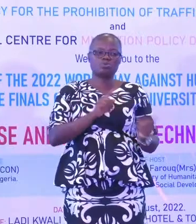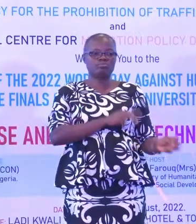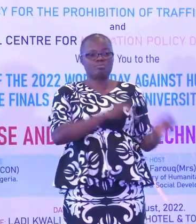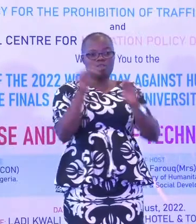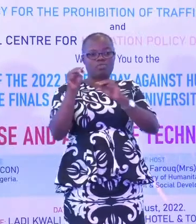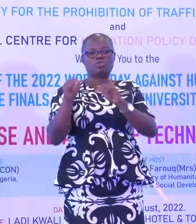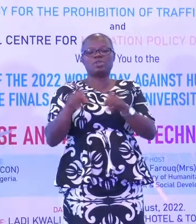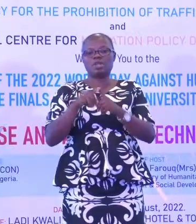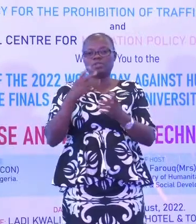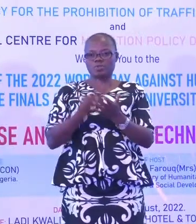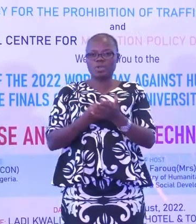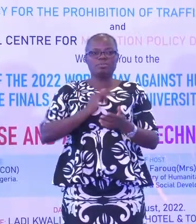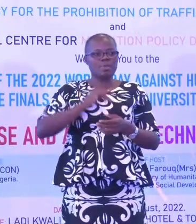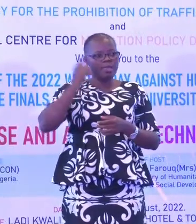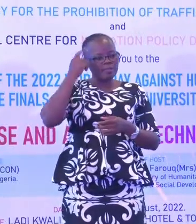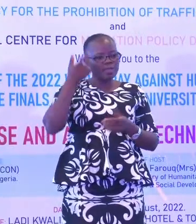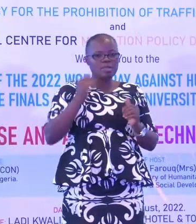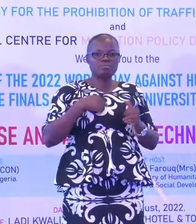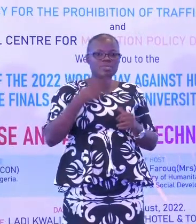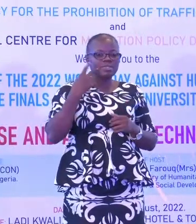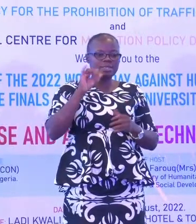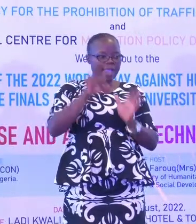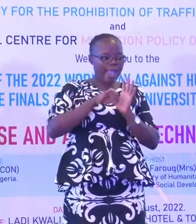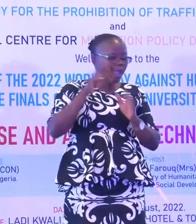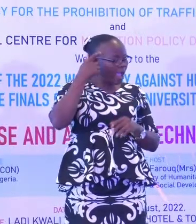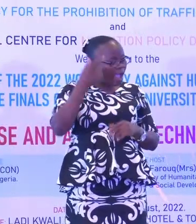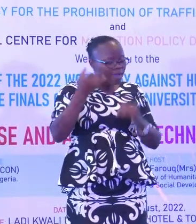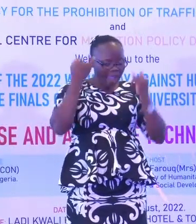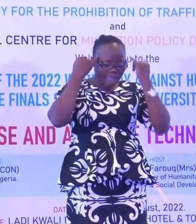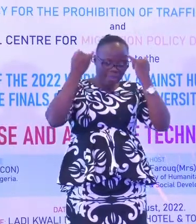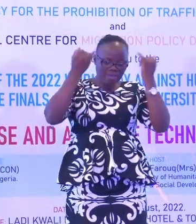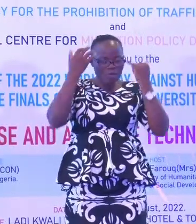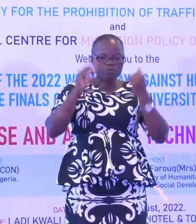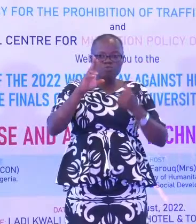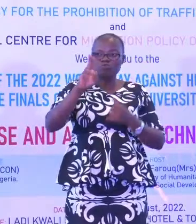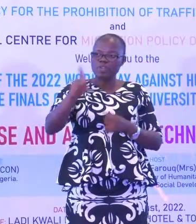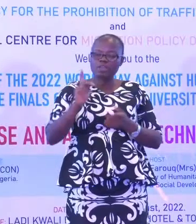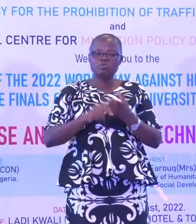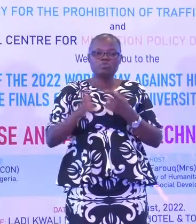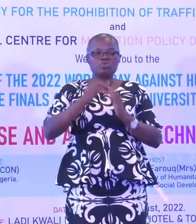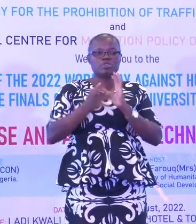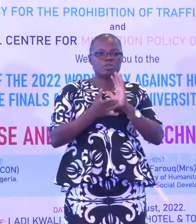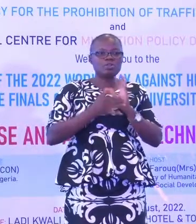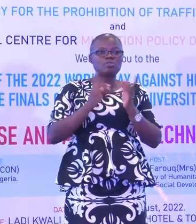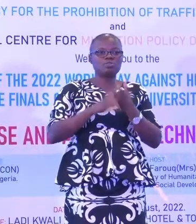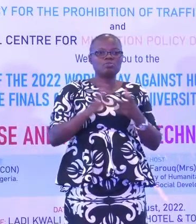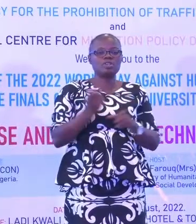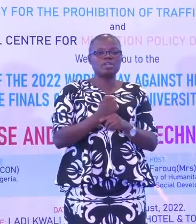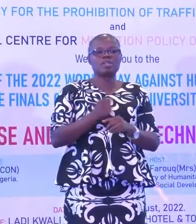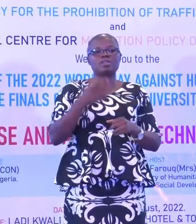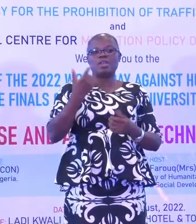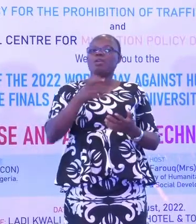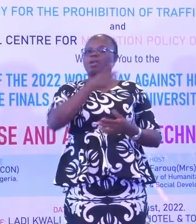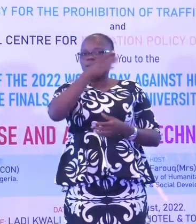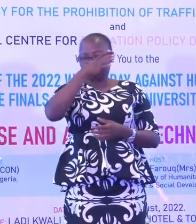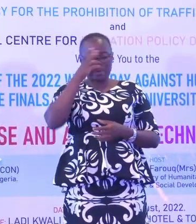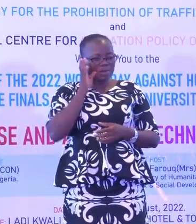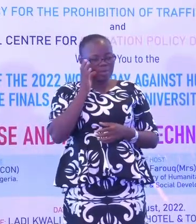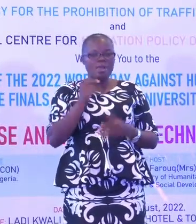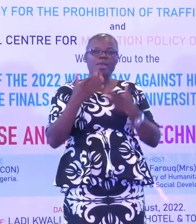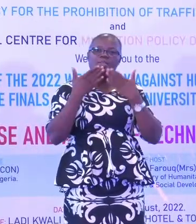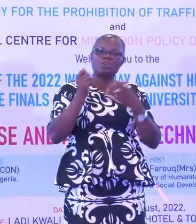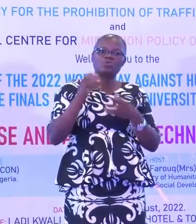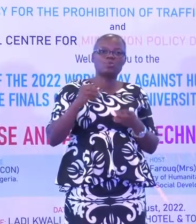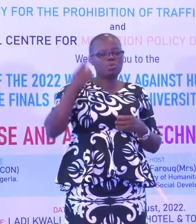flows. So I hope that gives you an idea of how the UK is trying to use technology to get one step ahead of the criminals. Thank you so much